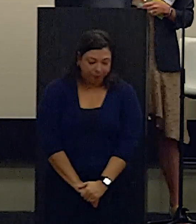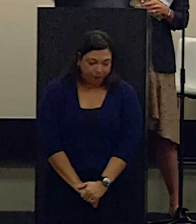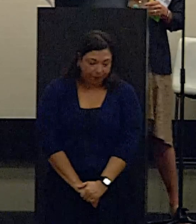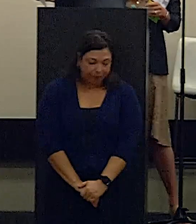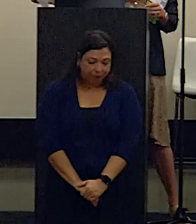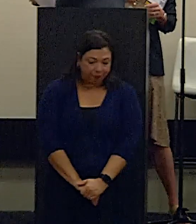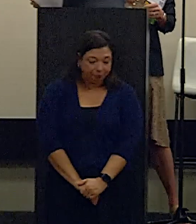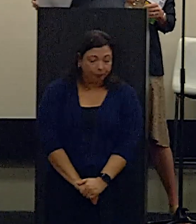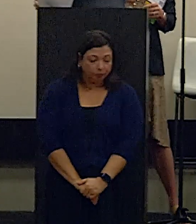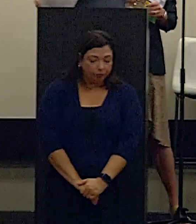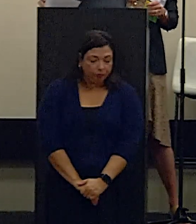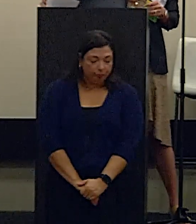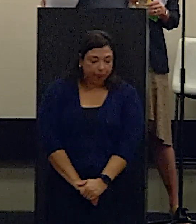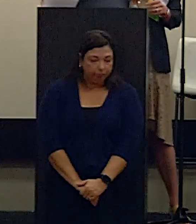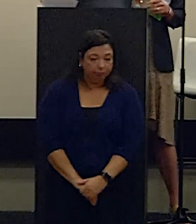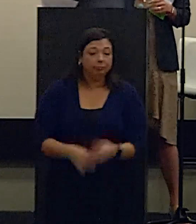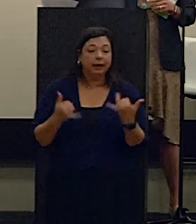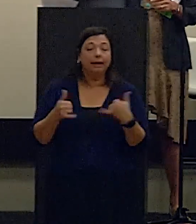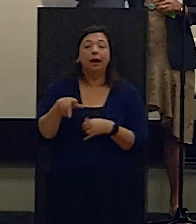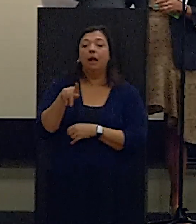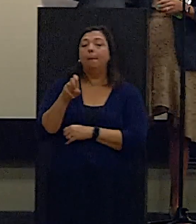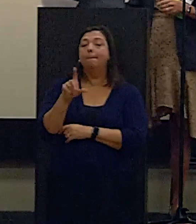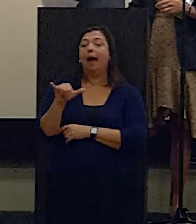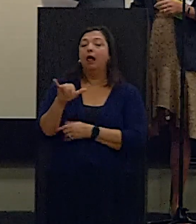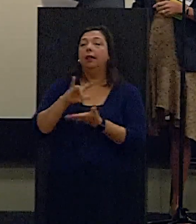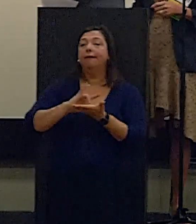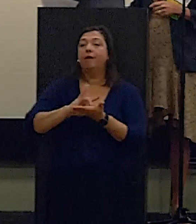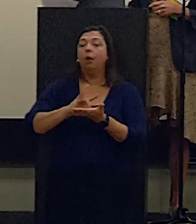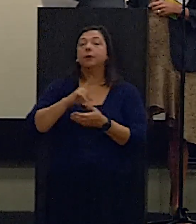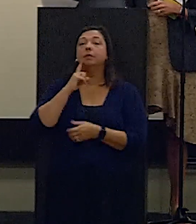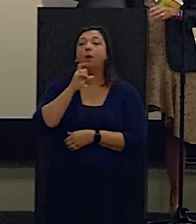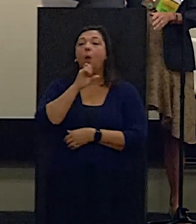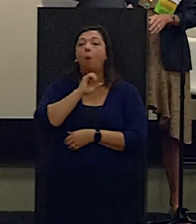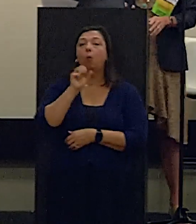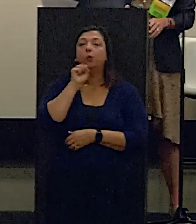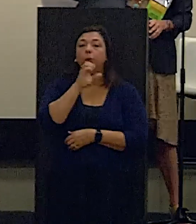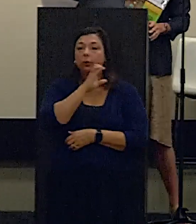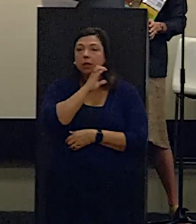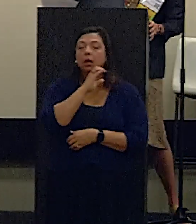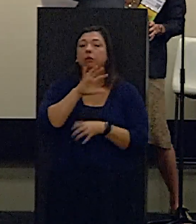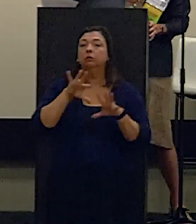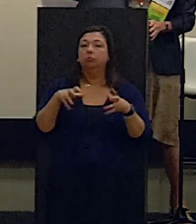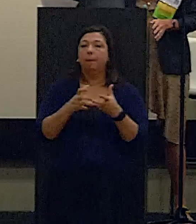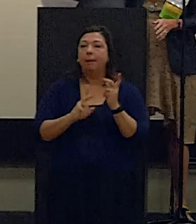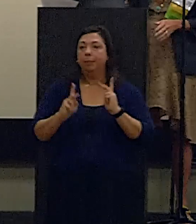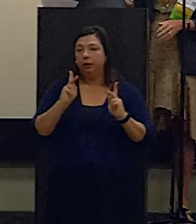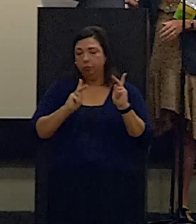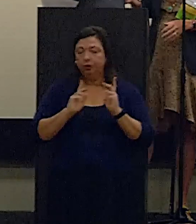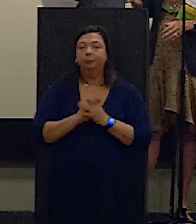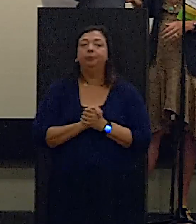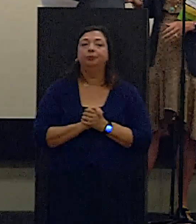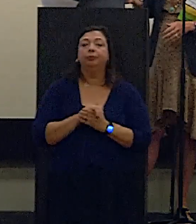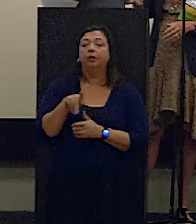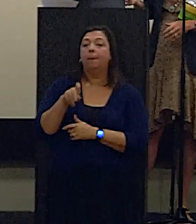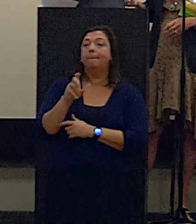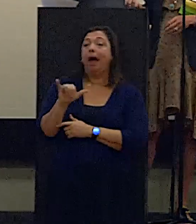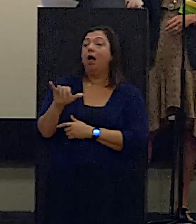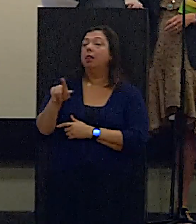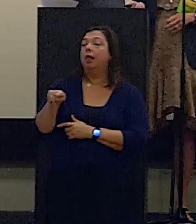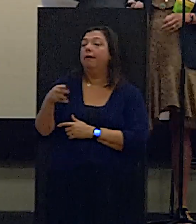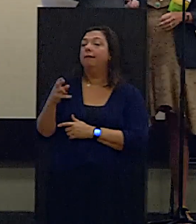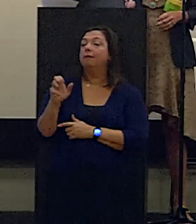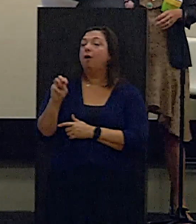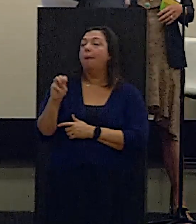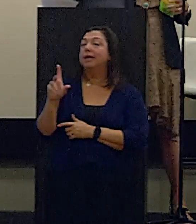So let's talk about polypharmacy in the older adult population. Polypharmacy, big